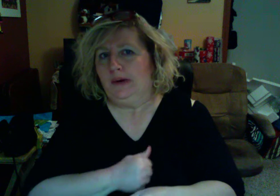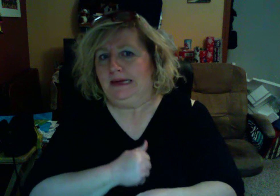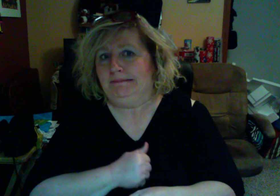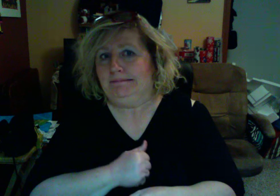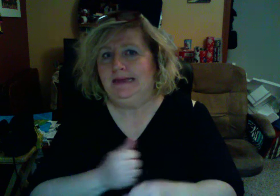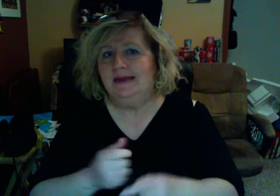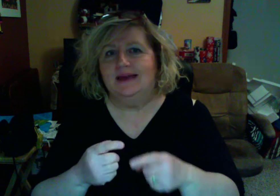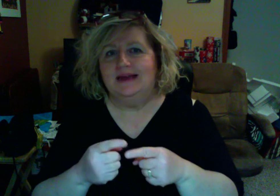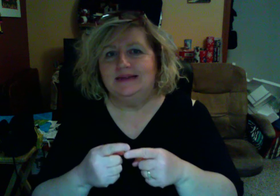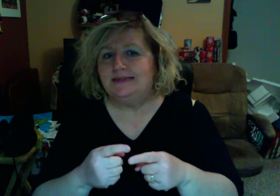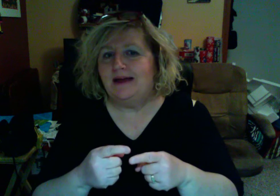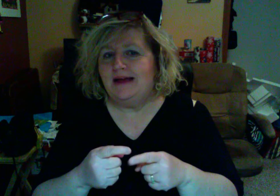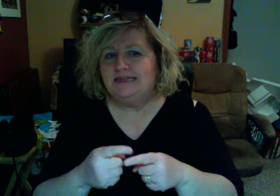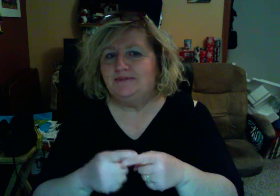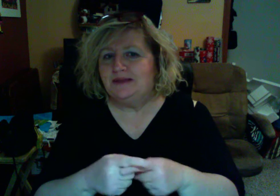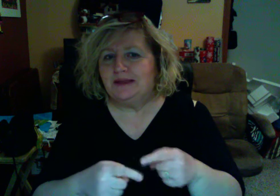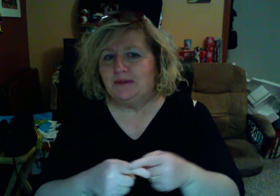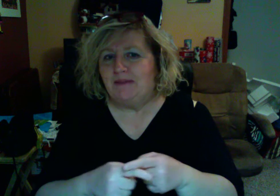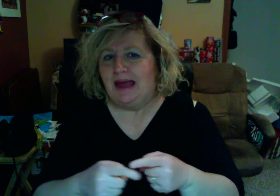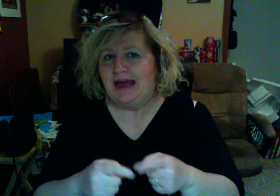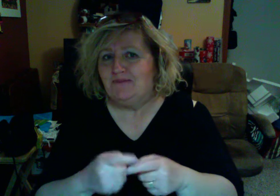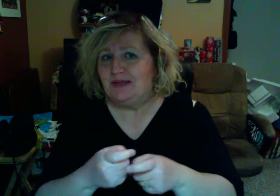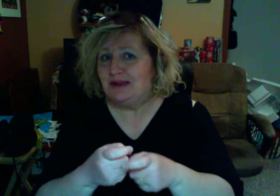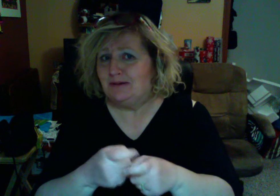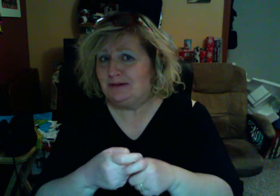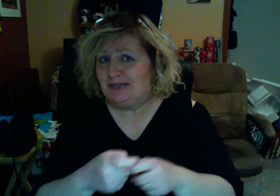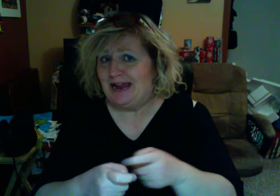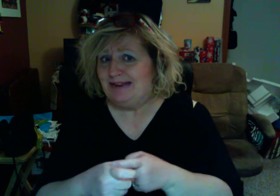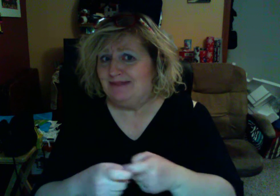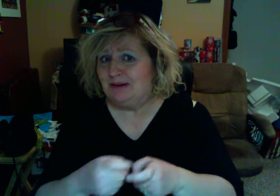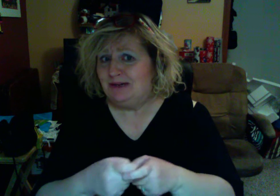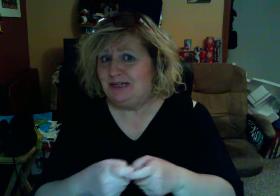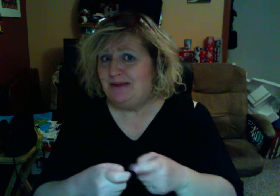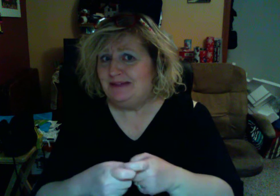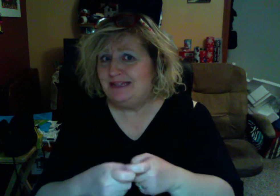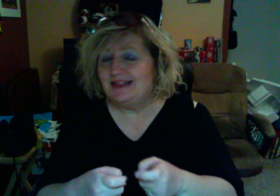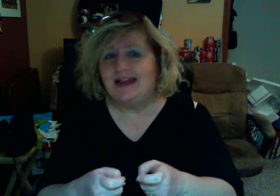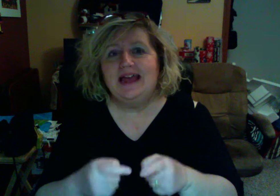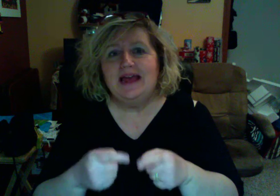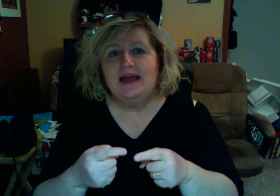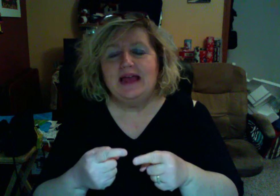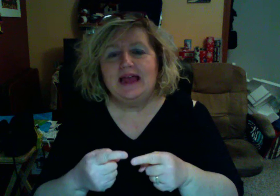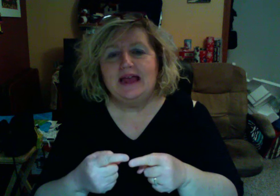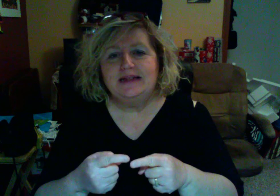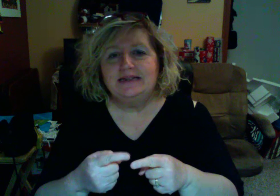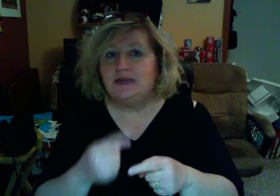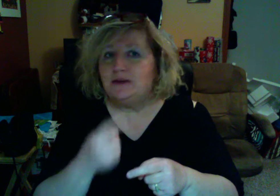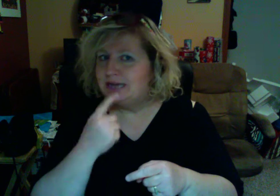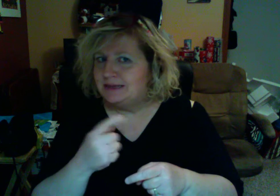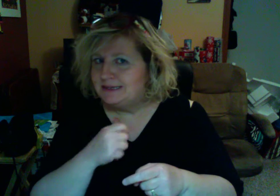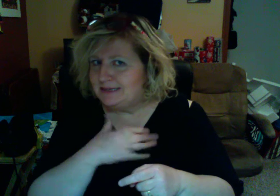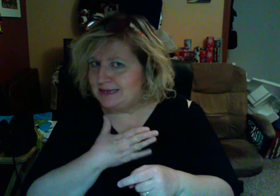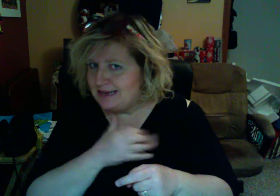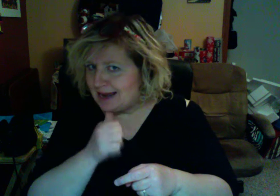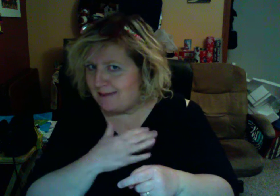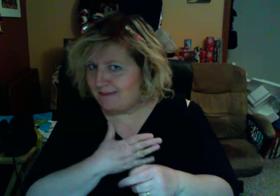sorry. It's not with the back, with the crocheting. The crocheting was like that. And can you tell it's not